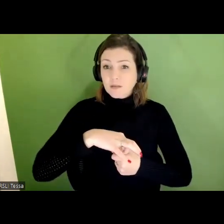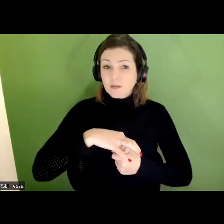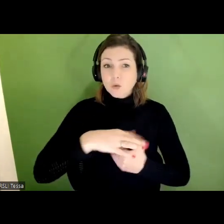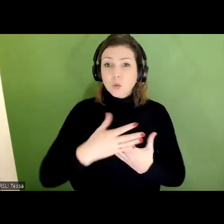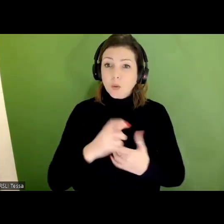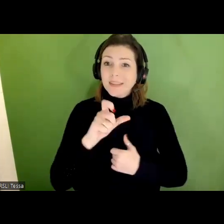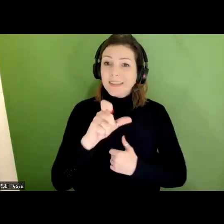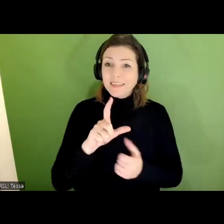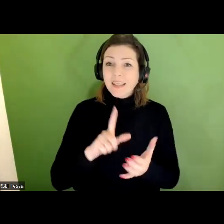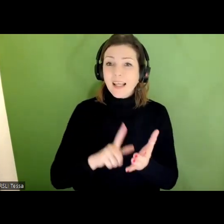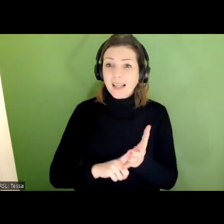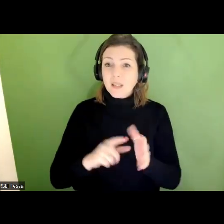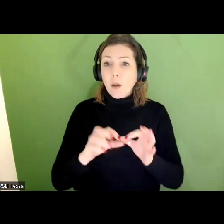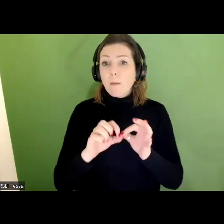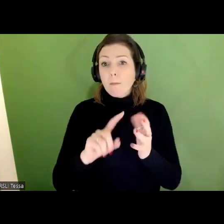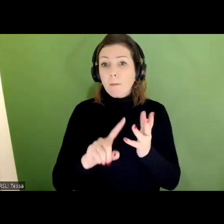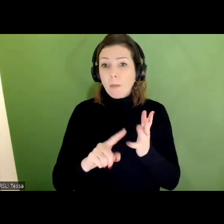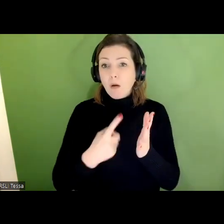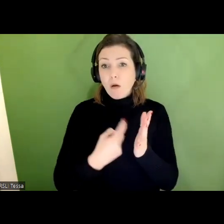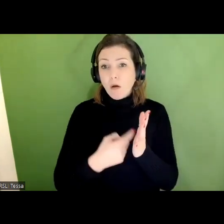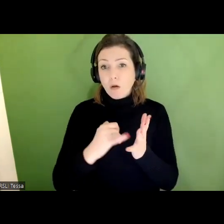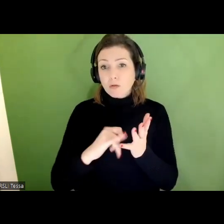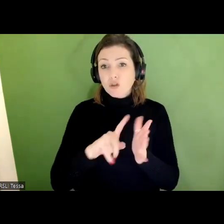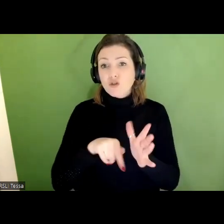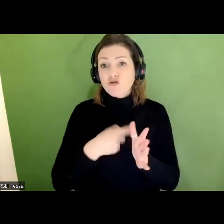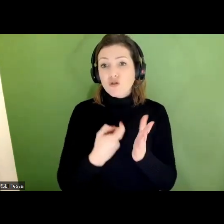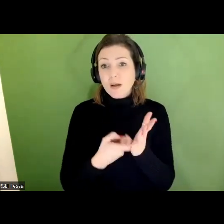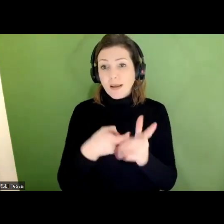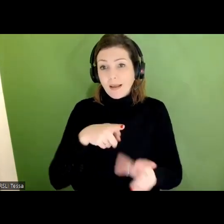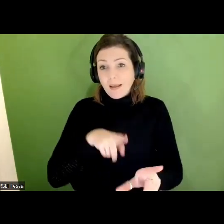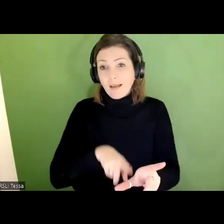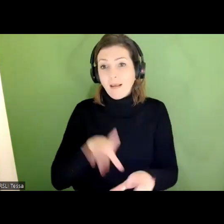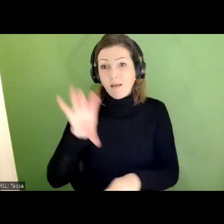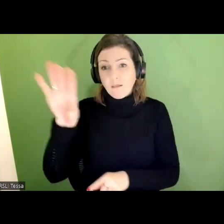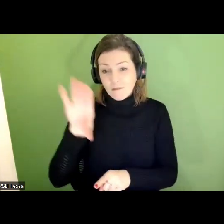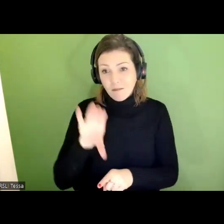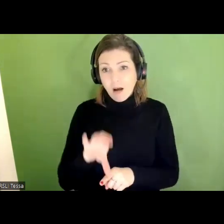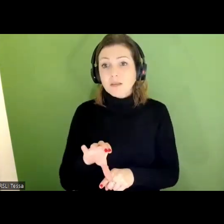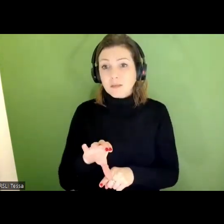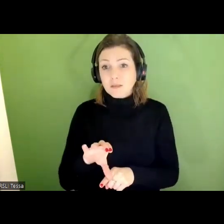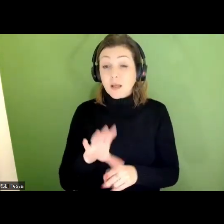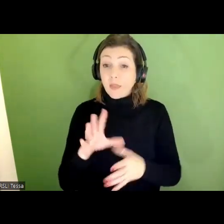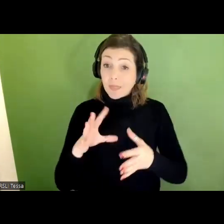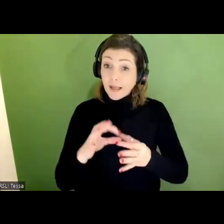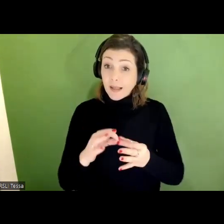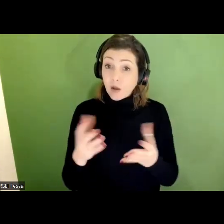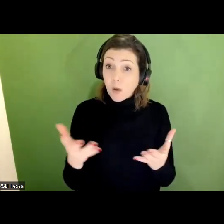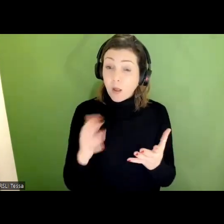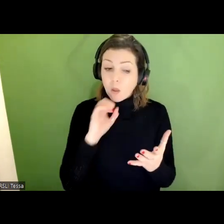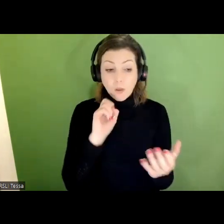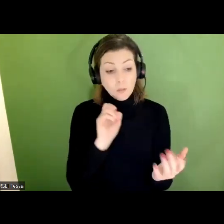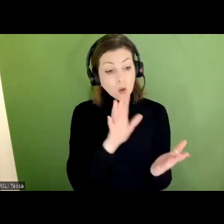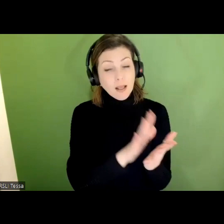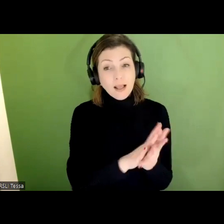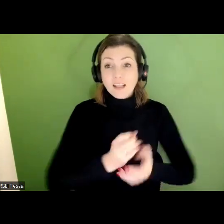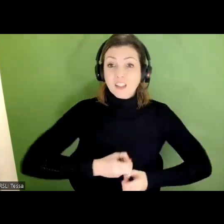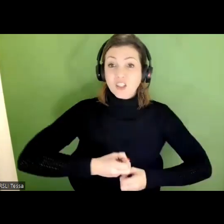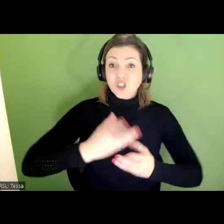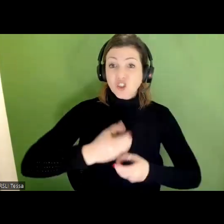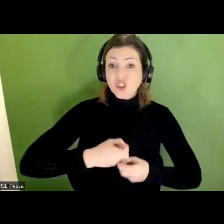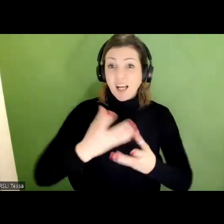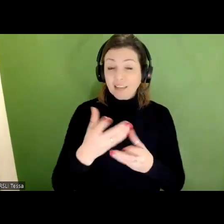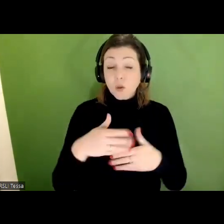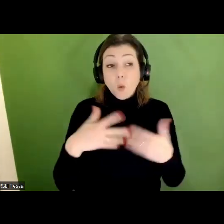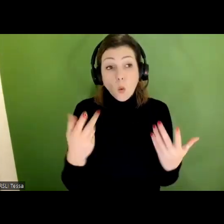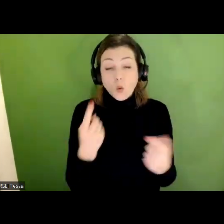Lit Bursary Fund. And again, that link is going to be put in the chat, or you